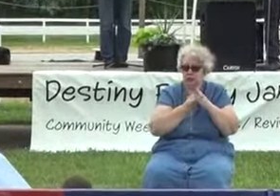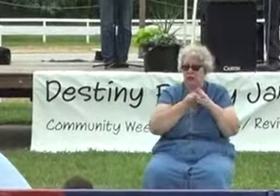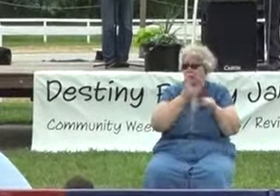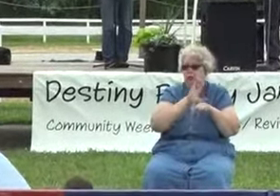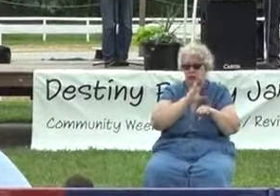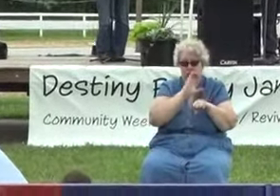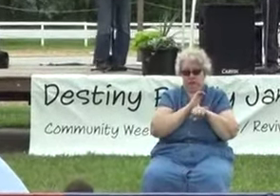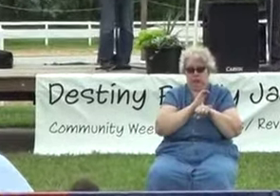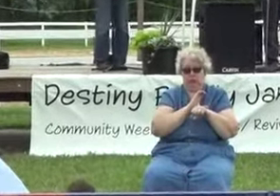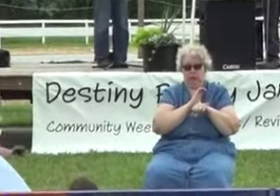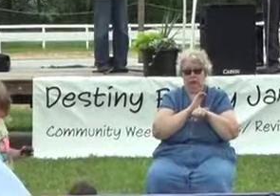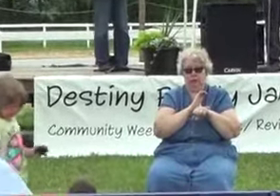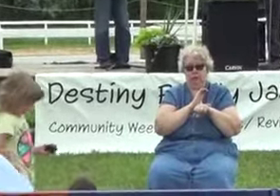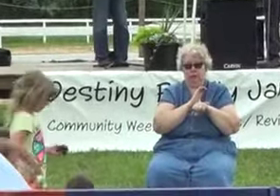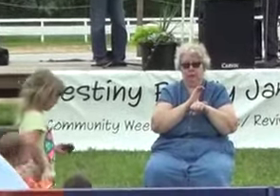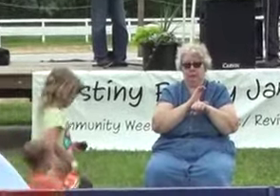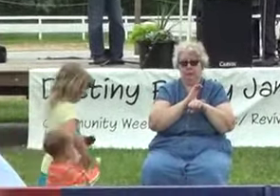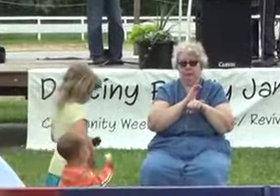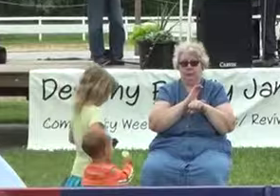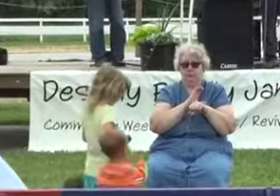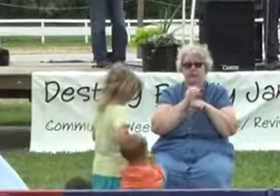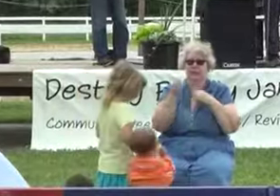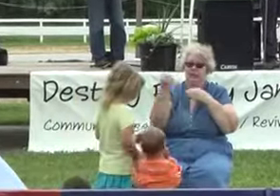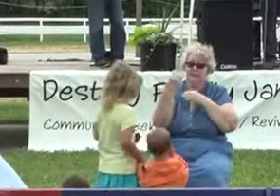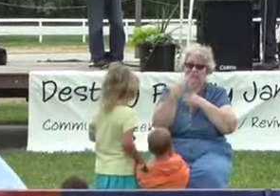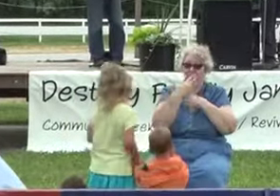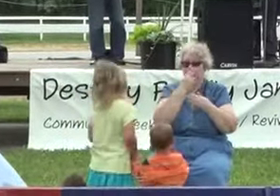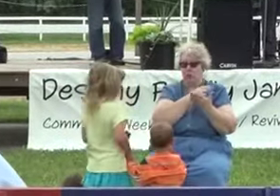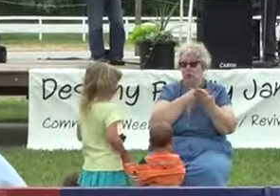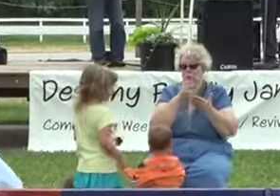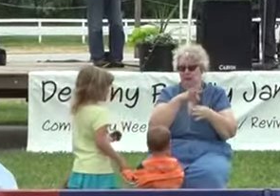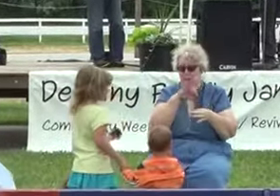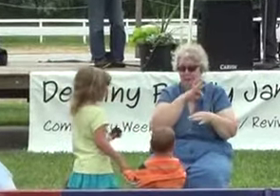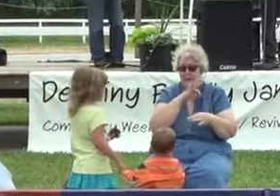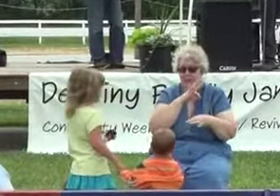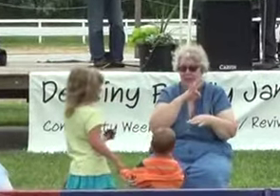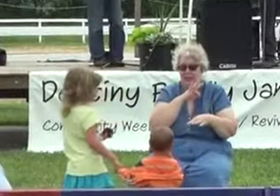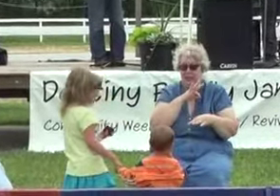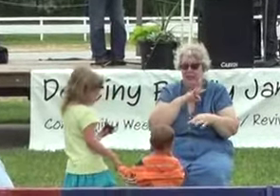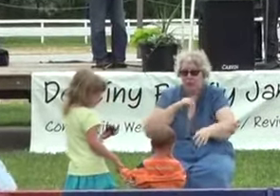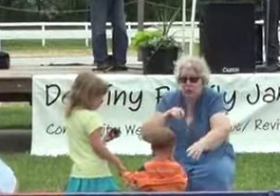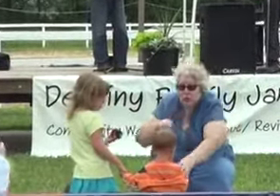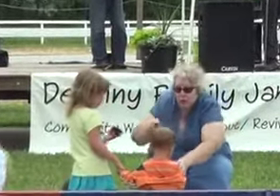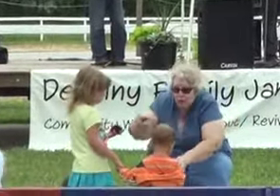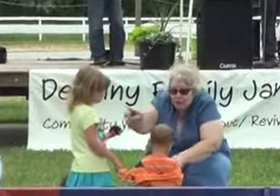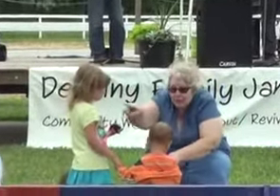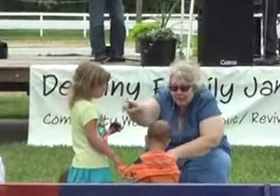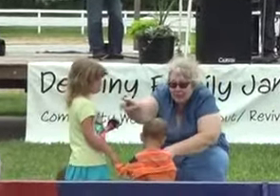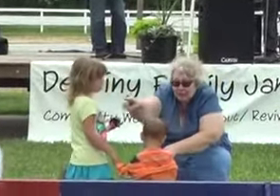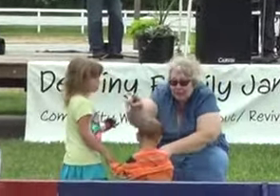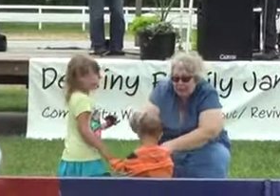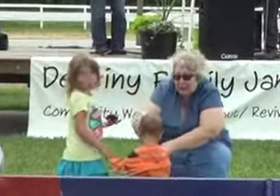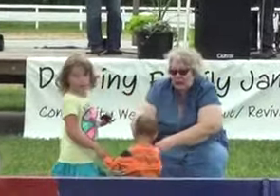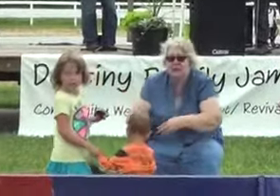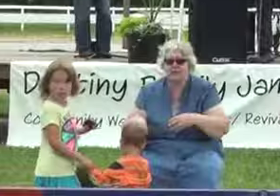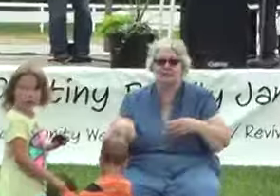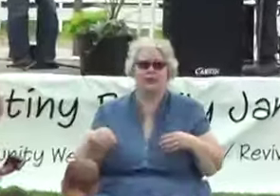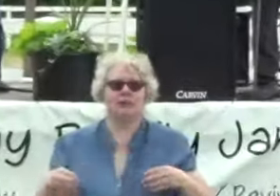And he settled the Holy Spirit down over these 12 men that Jesus had poured his life into for 3 years.